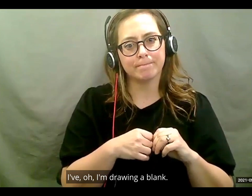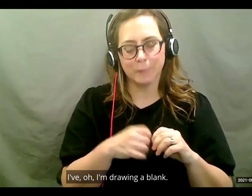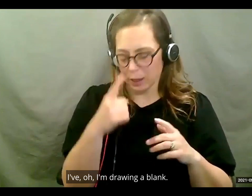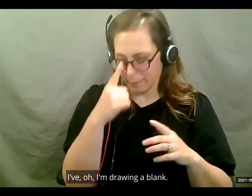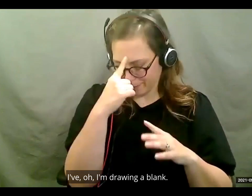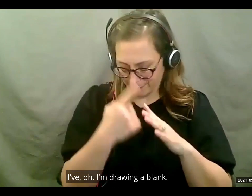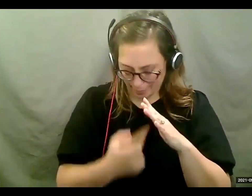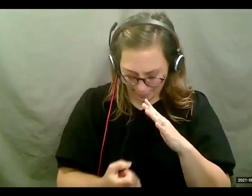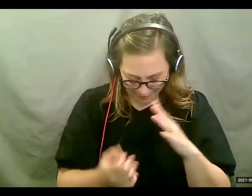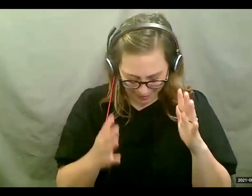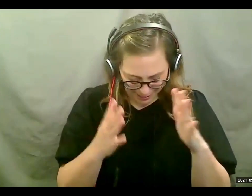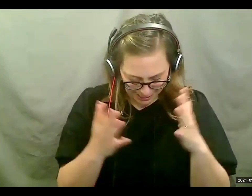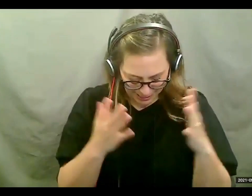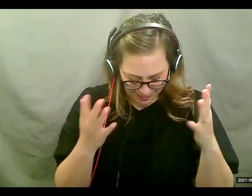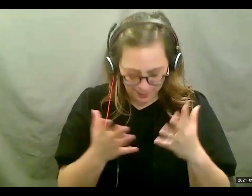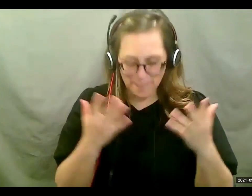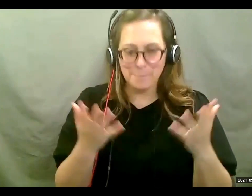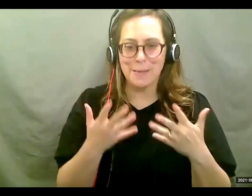I'm drawing a blank.